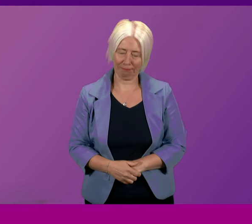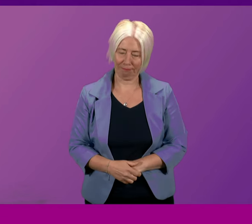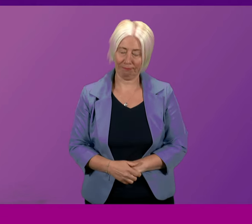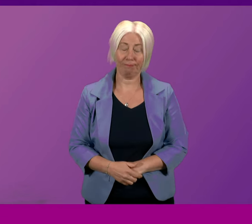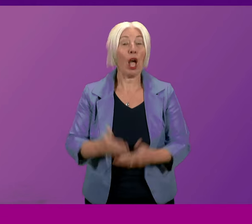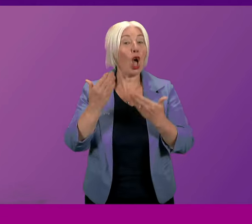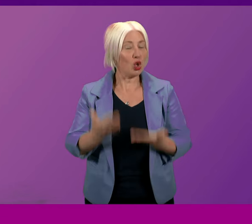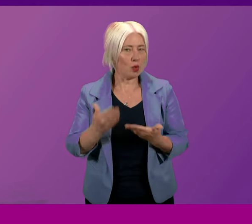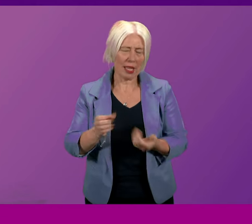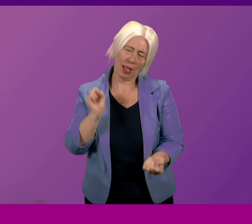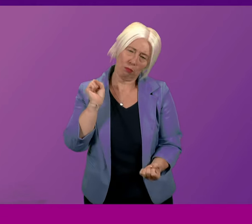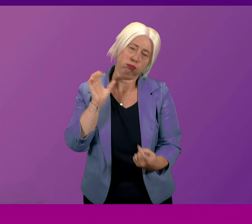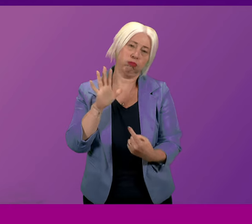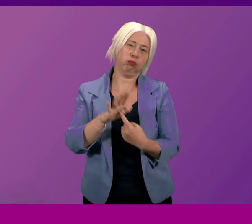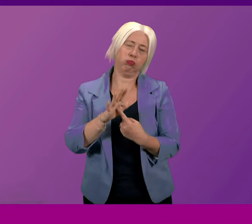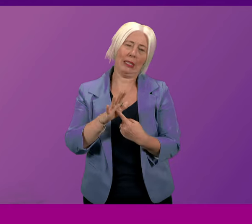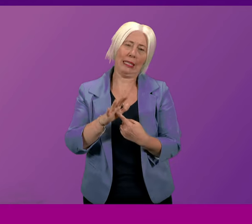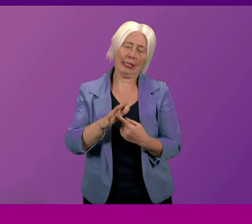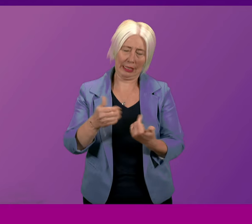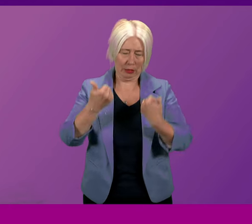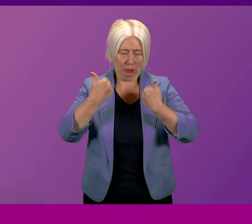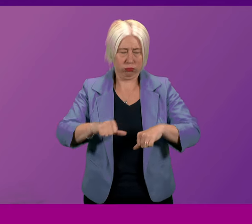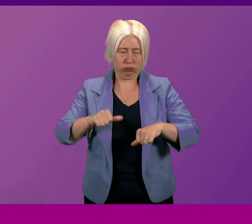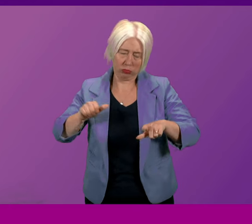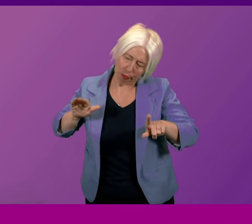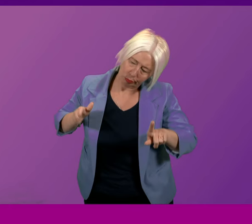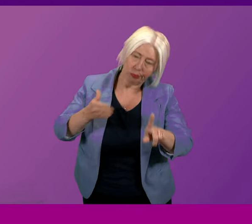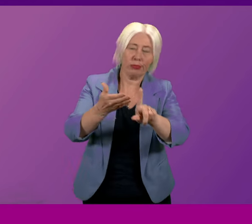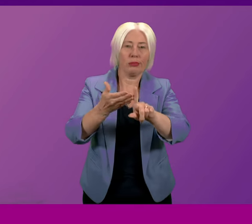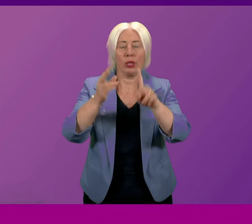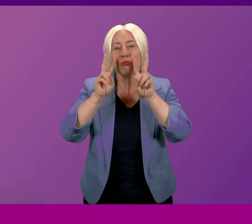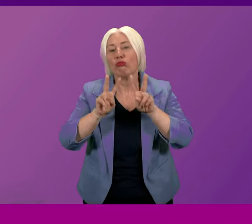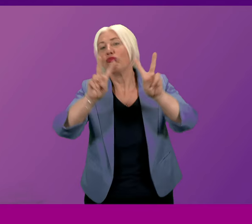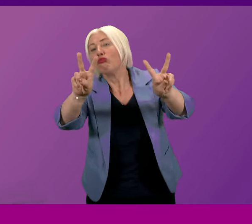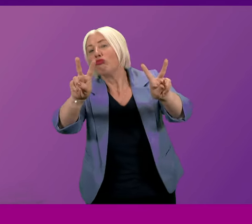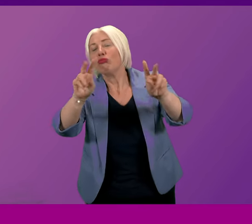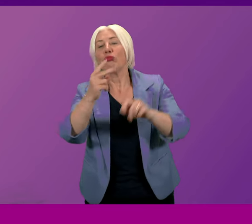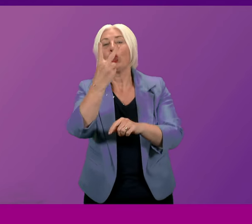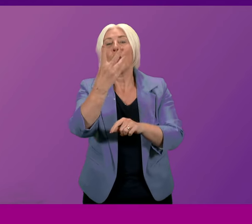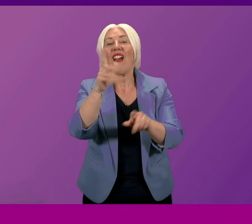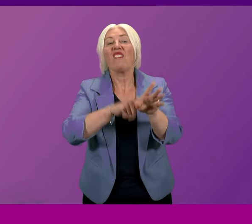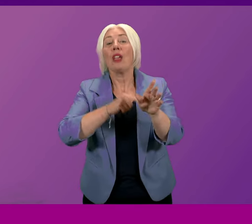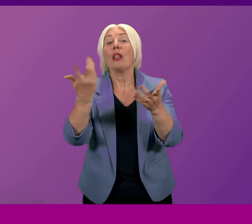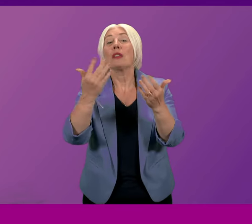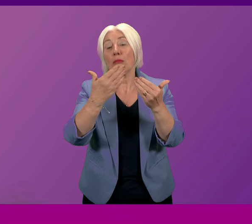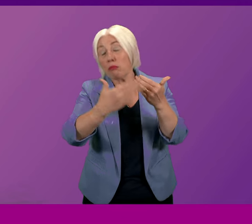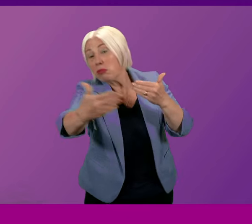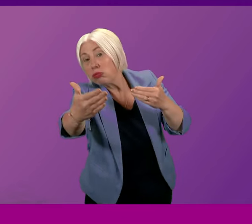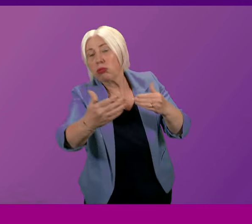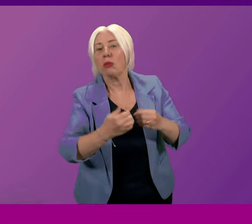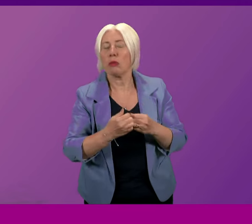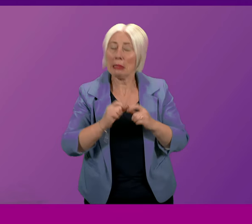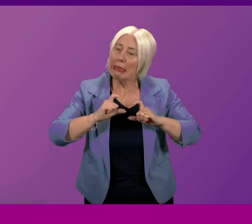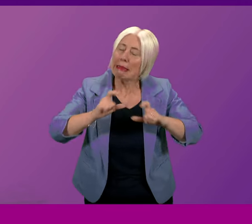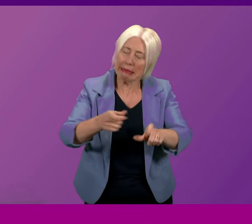milestone. As we look ahead to the next quarter of a century and beyond, there remains much more to